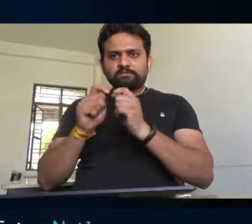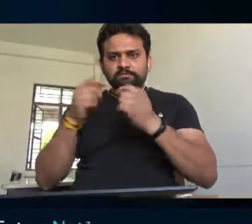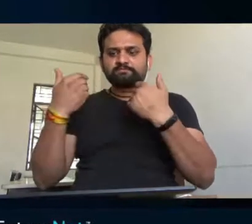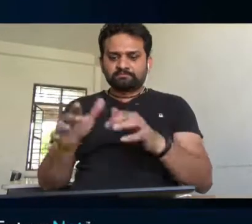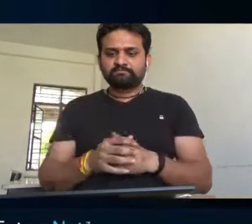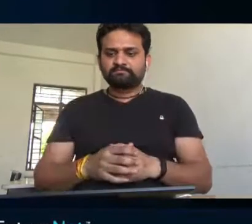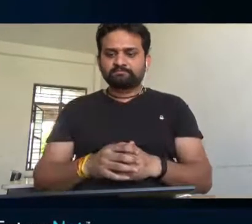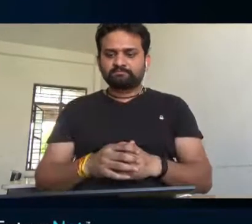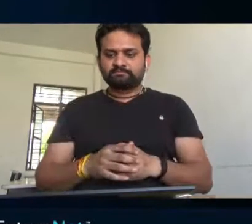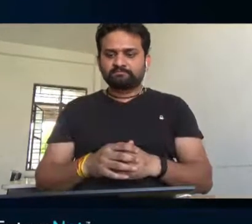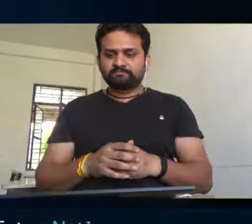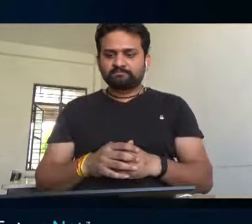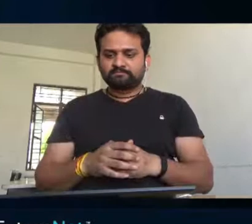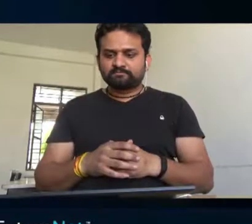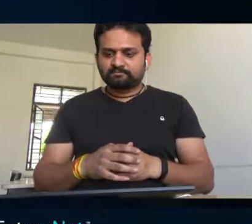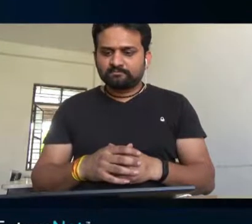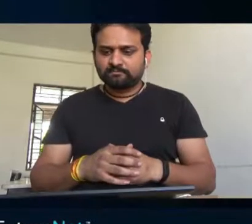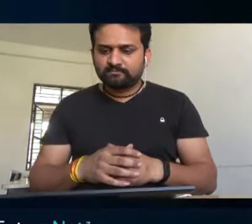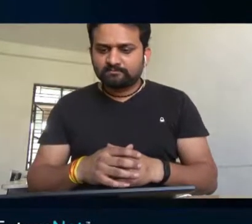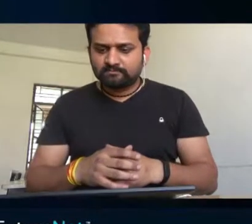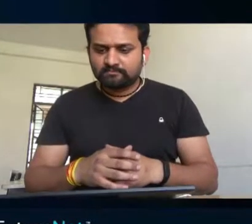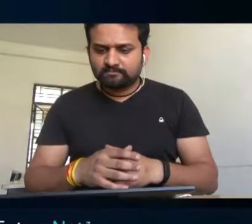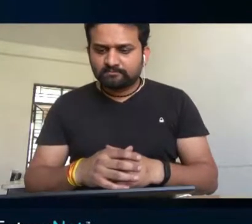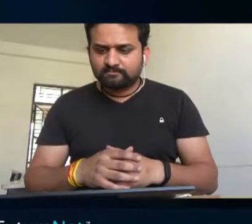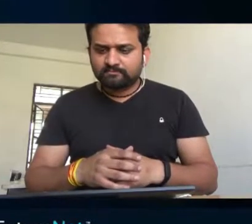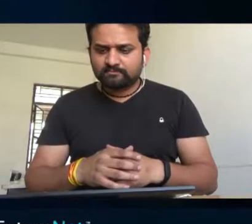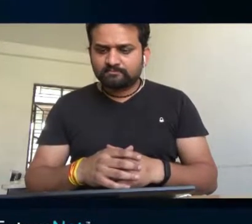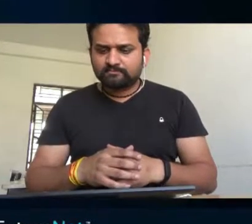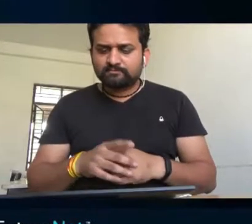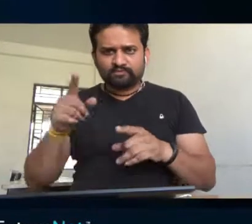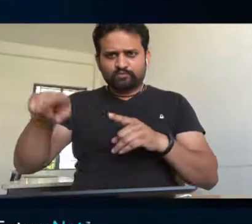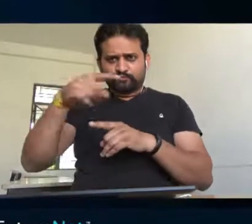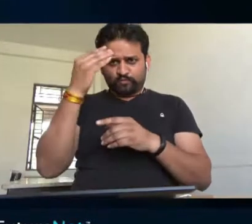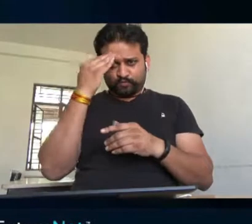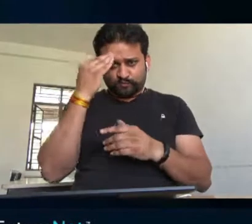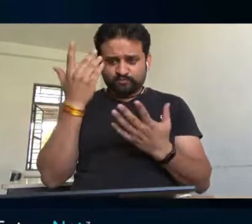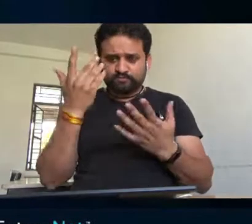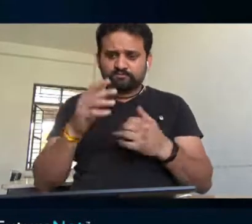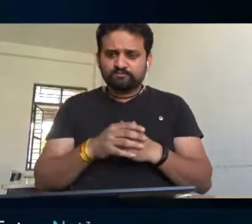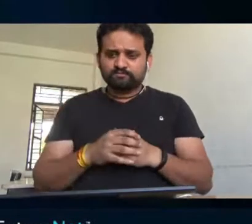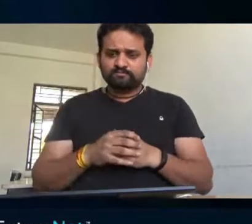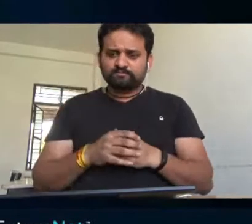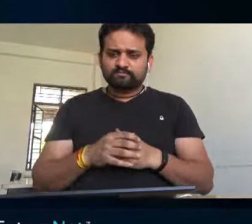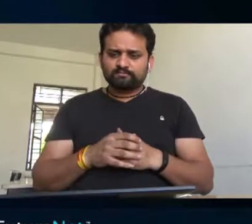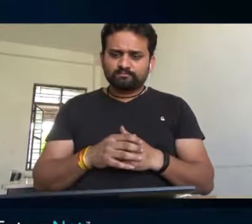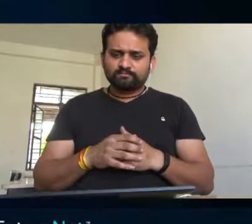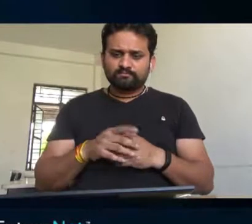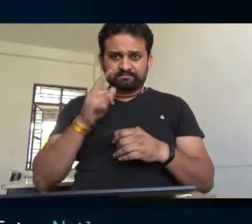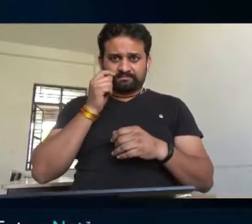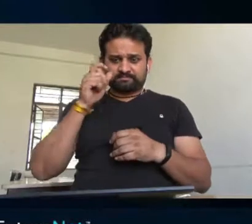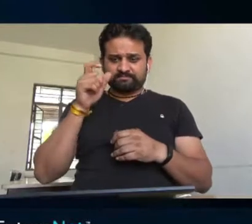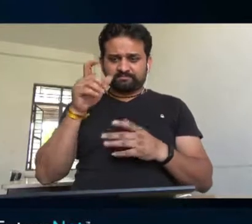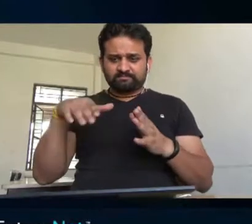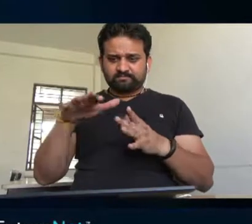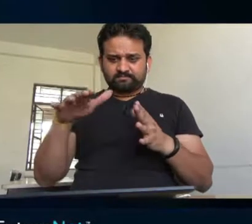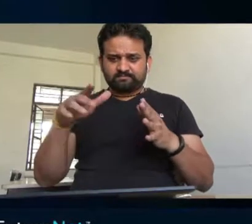League in Europe. They play against Ricardinho. Those who know futsal know that this is the best player. Also,